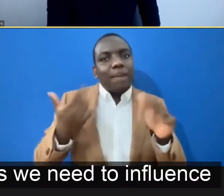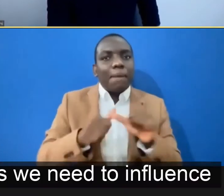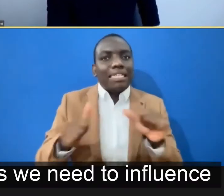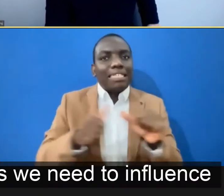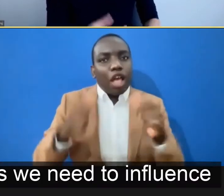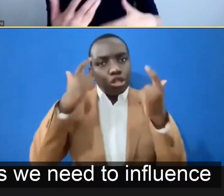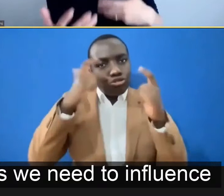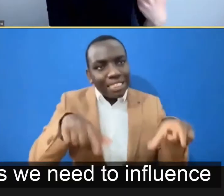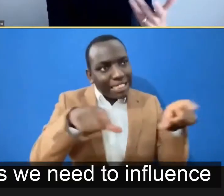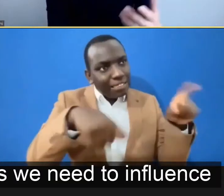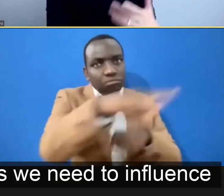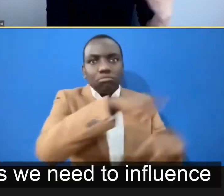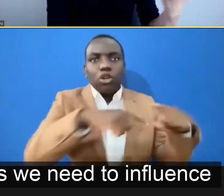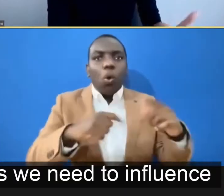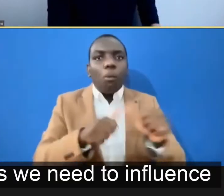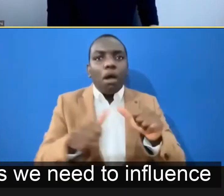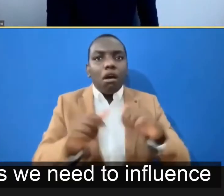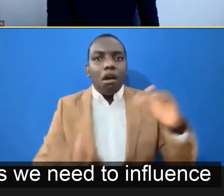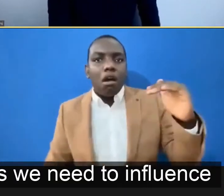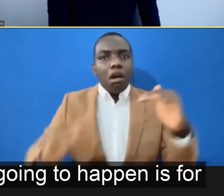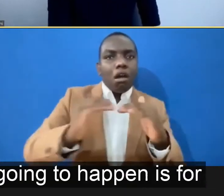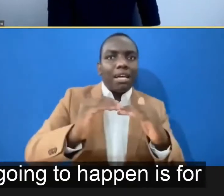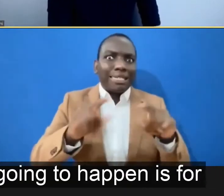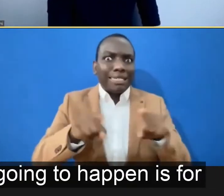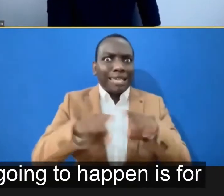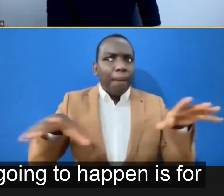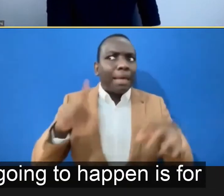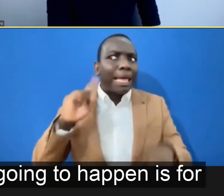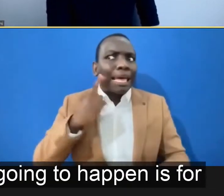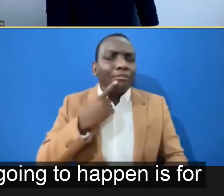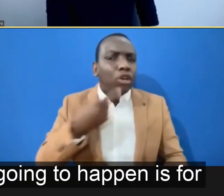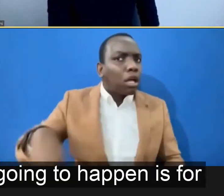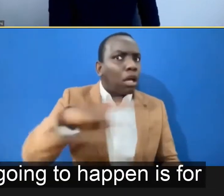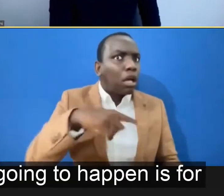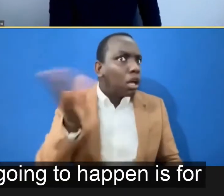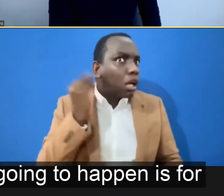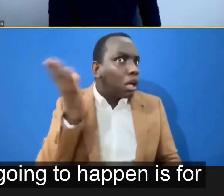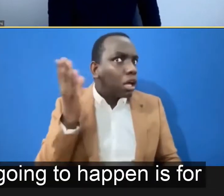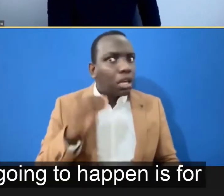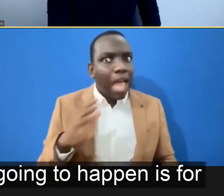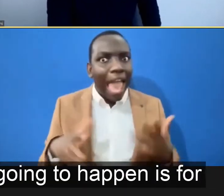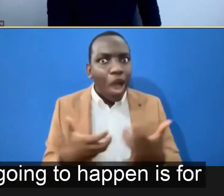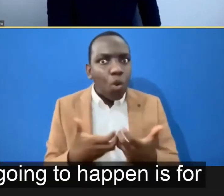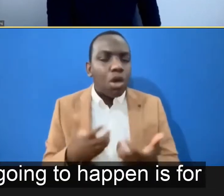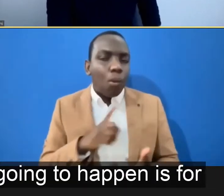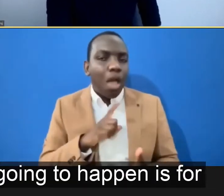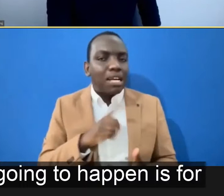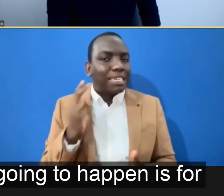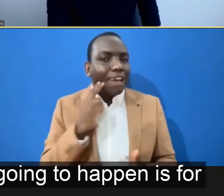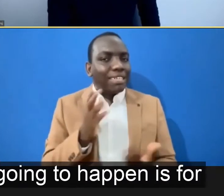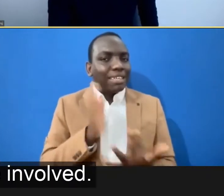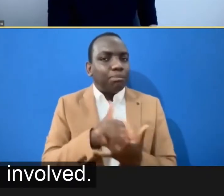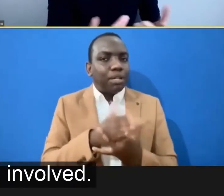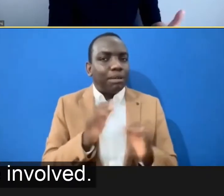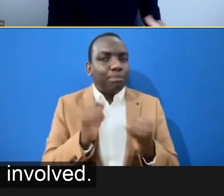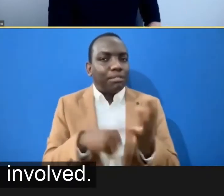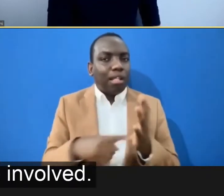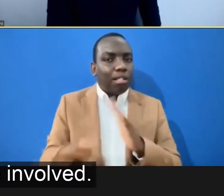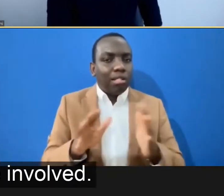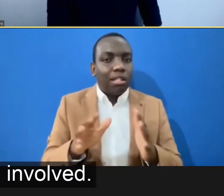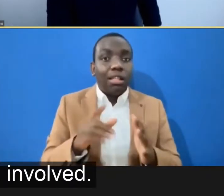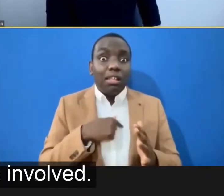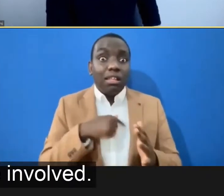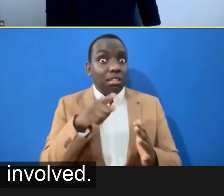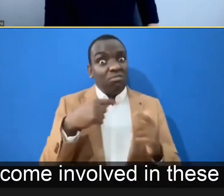to make those work for us, we need to influence change. And the way that that's going to happen is for residents to become